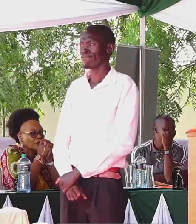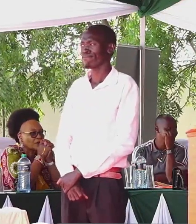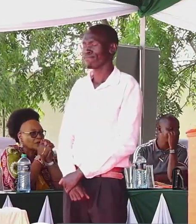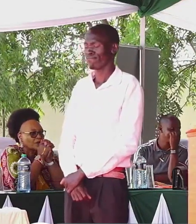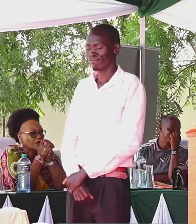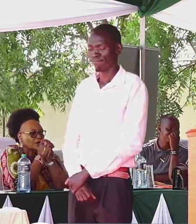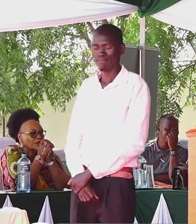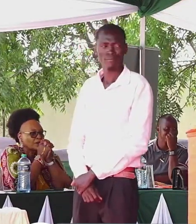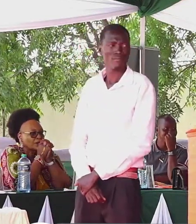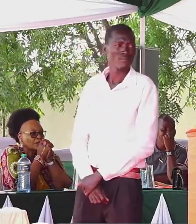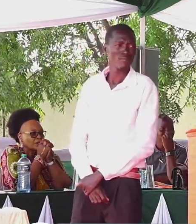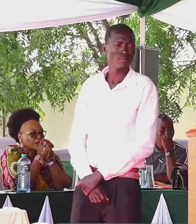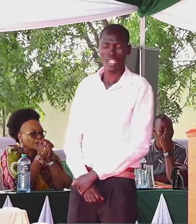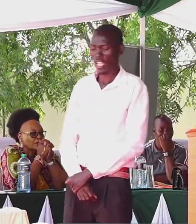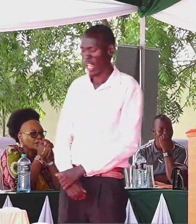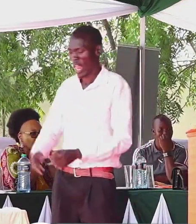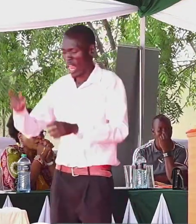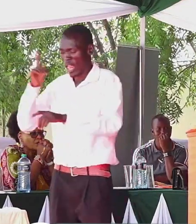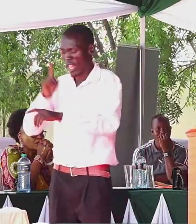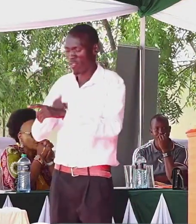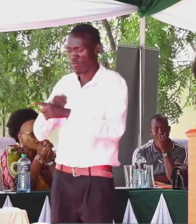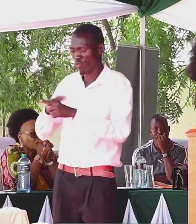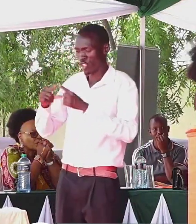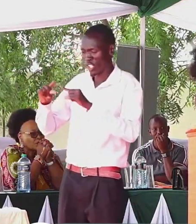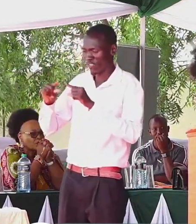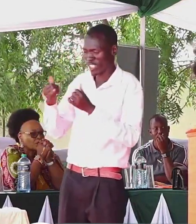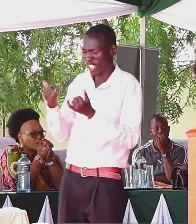Retain your gift, whoever has the gift, saizi tumaliza.